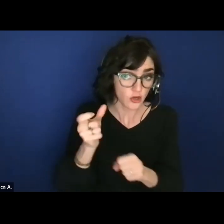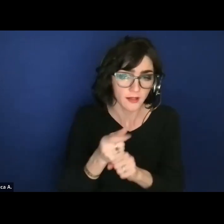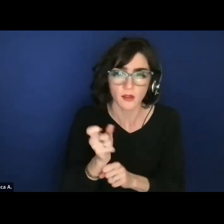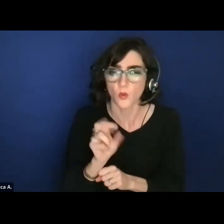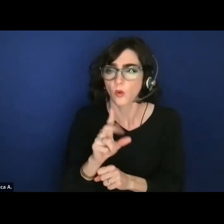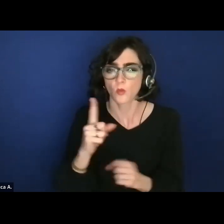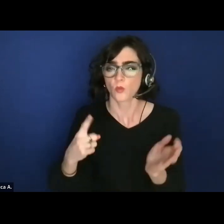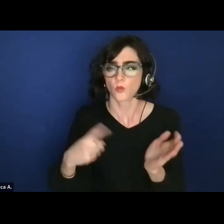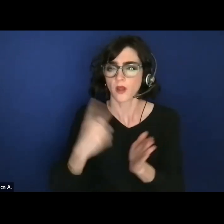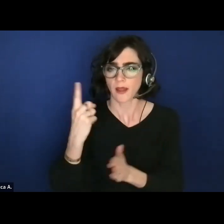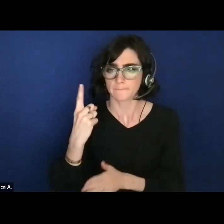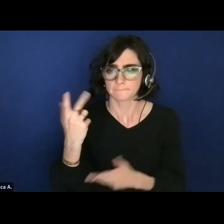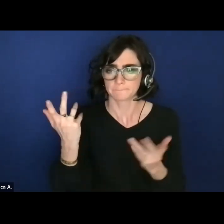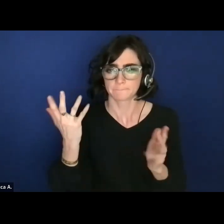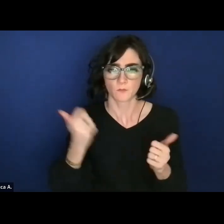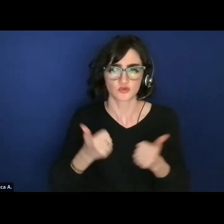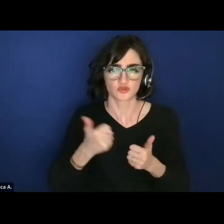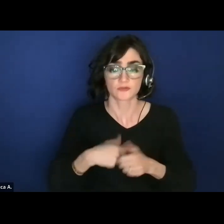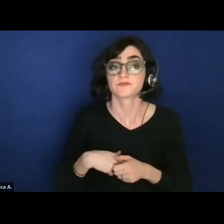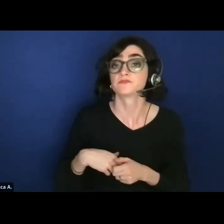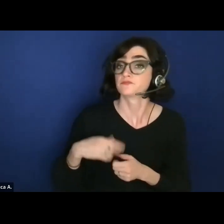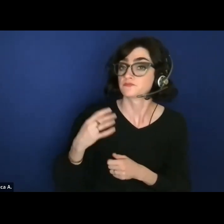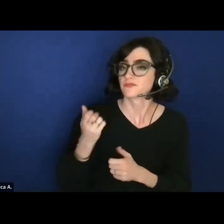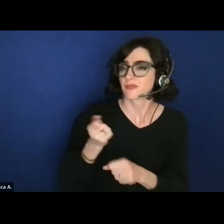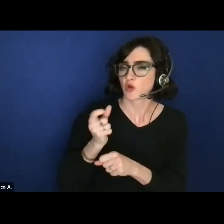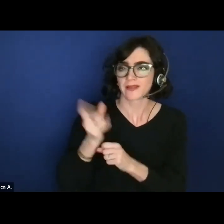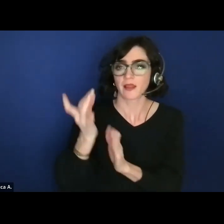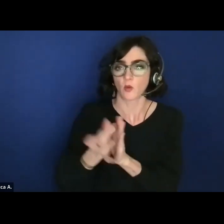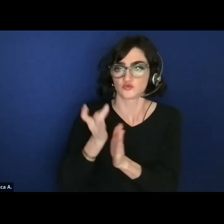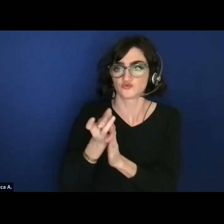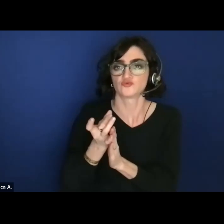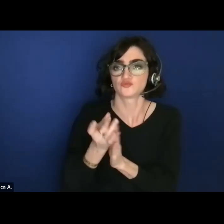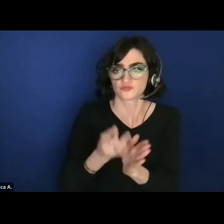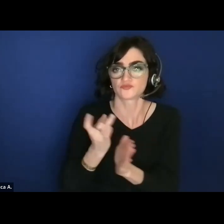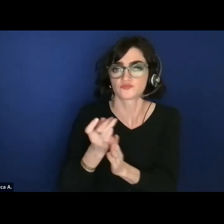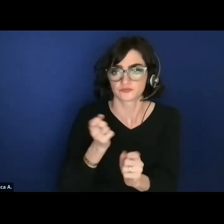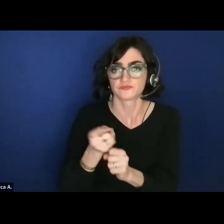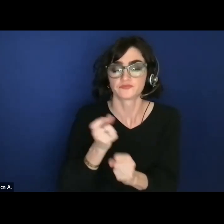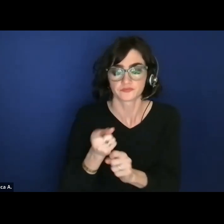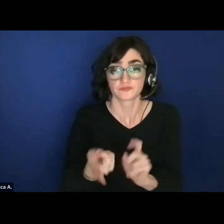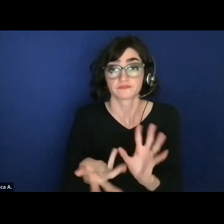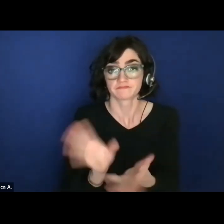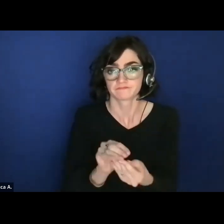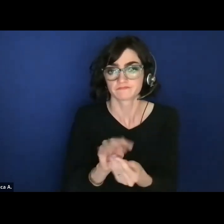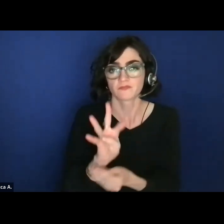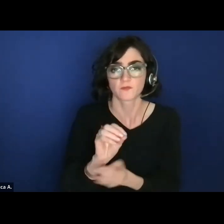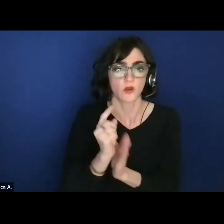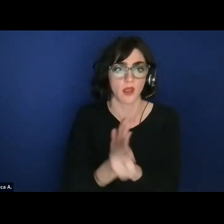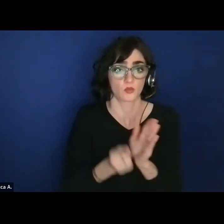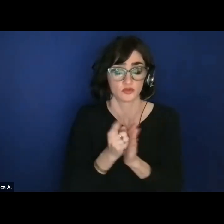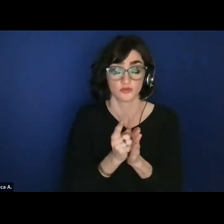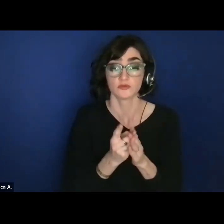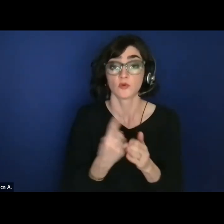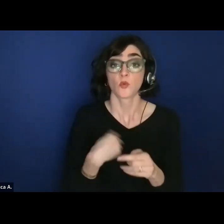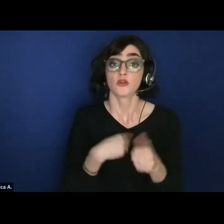one time? So it's 8 hours every year. Okay. It's 40 hours, but that we try to repeat